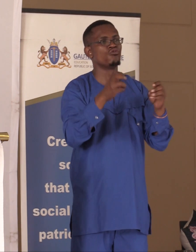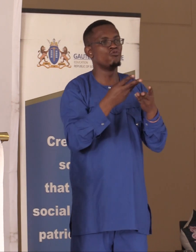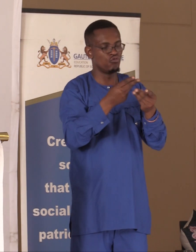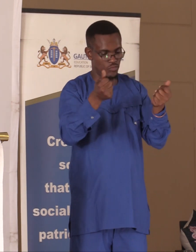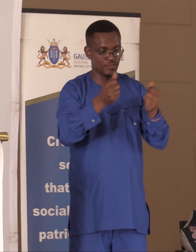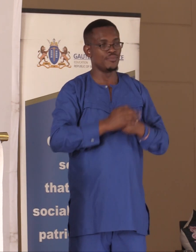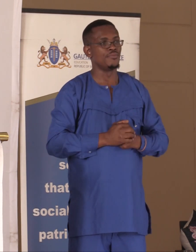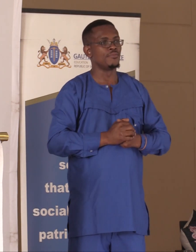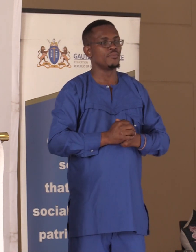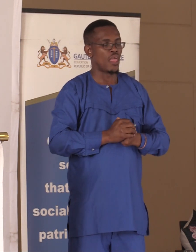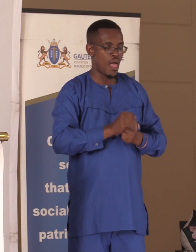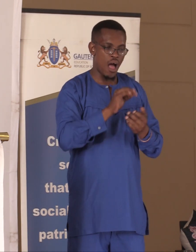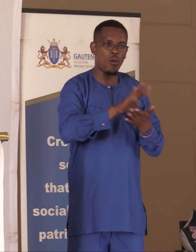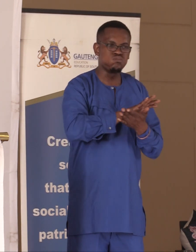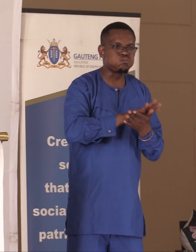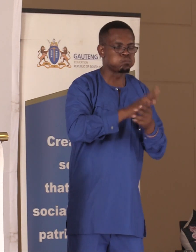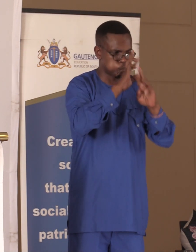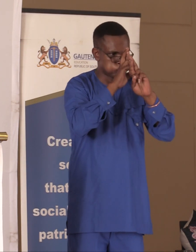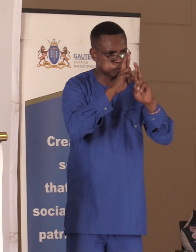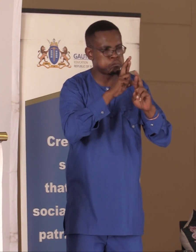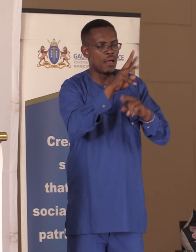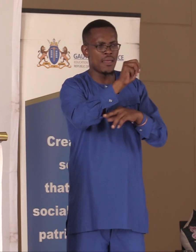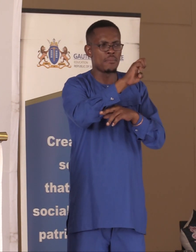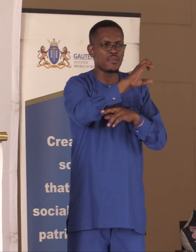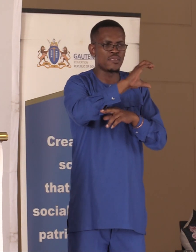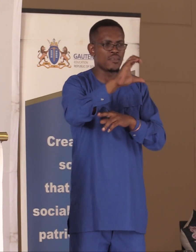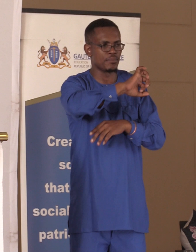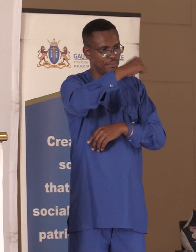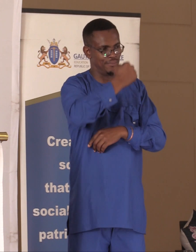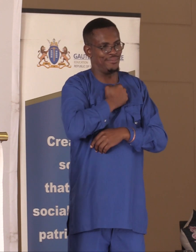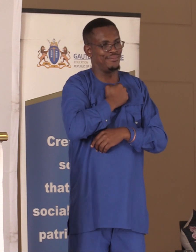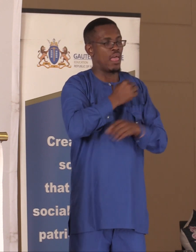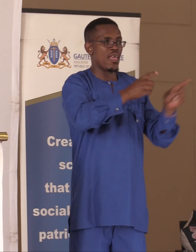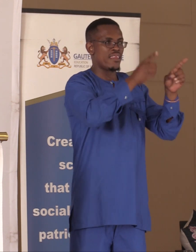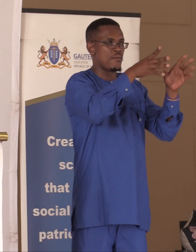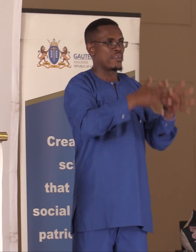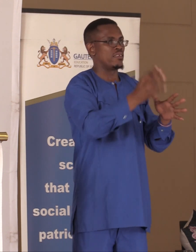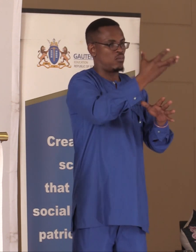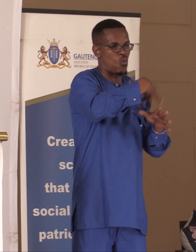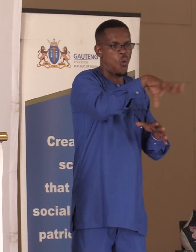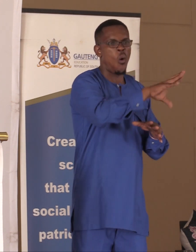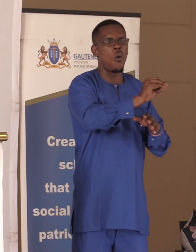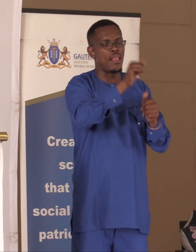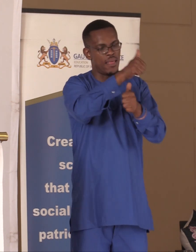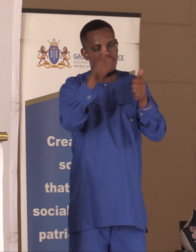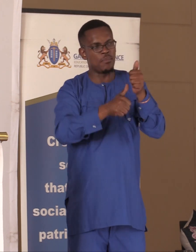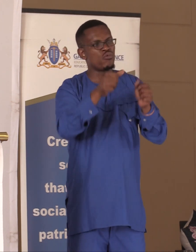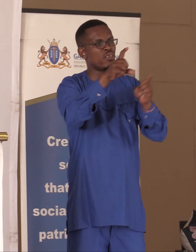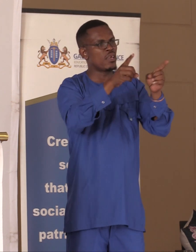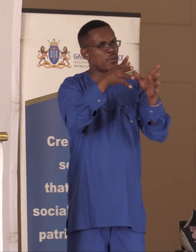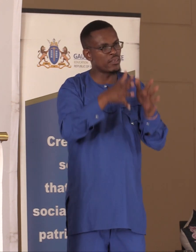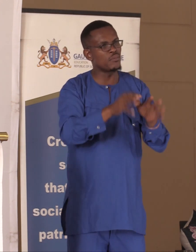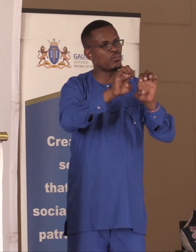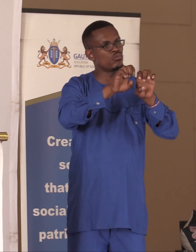I would like to acknowledge the presence of our MEC, all directors, deputy directors